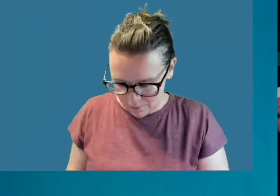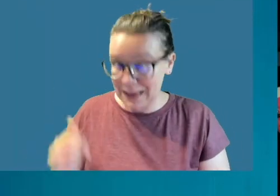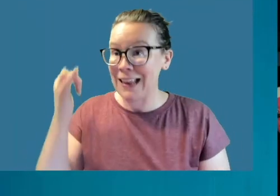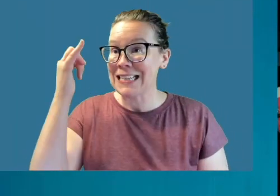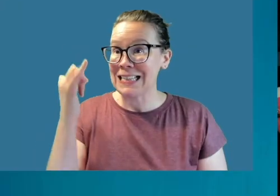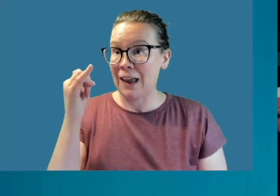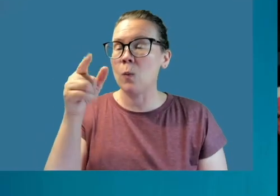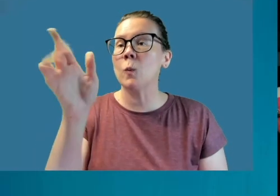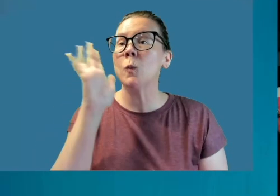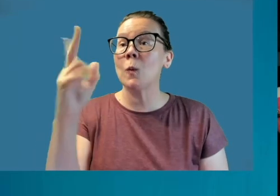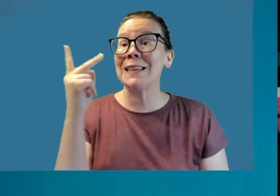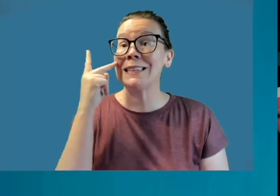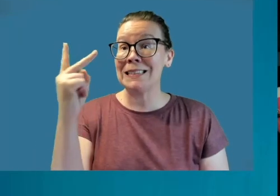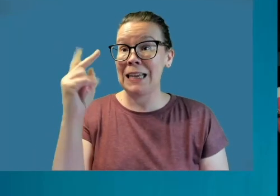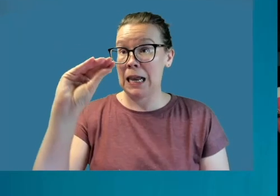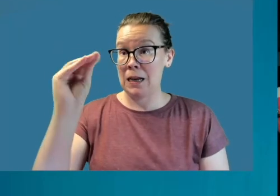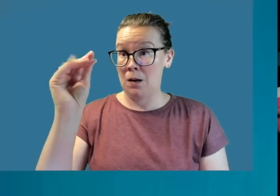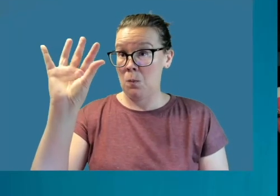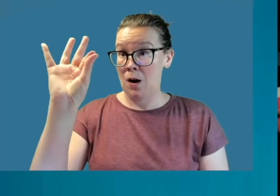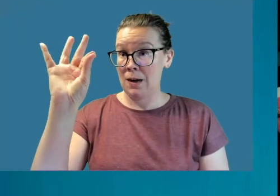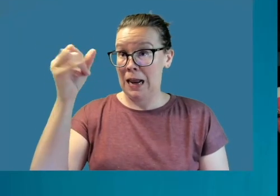carefully transfer it to your sewing machine.